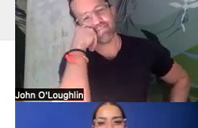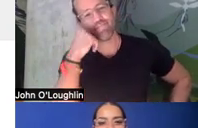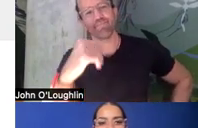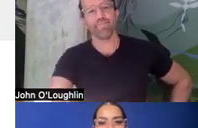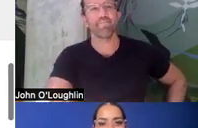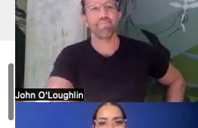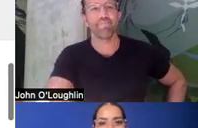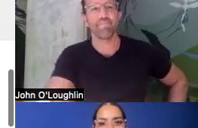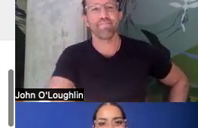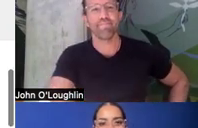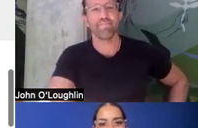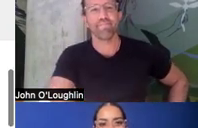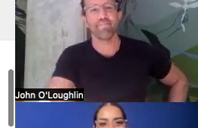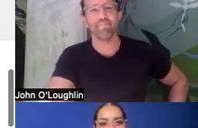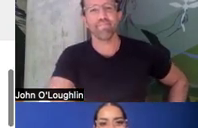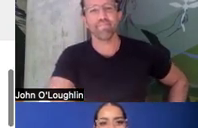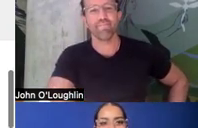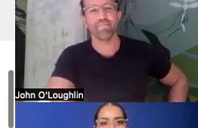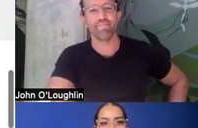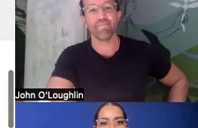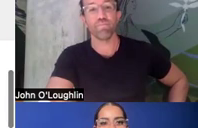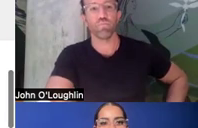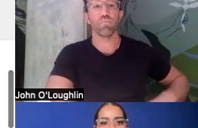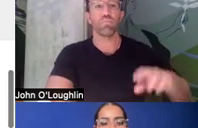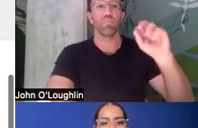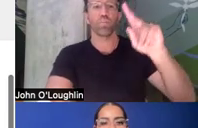Okay, take some time.